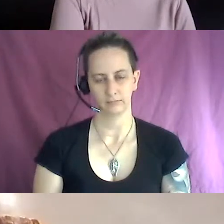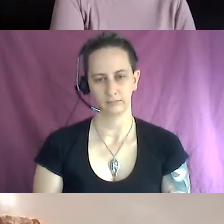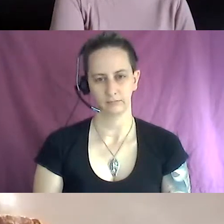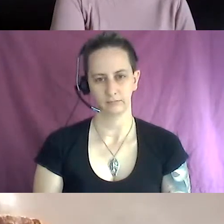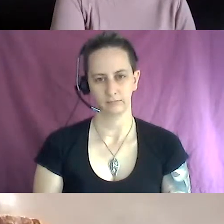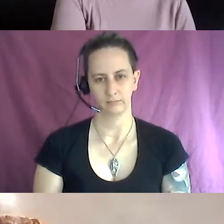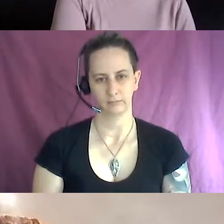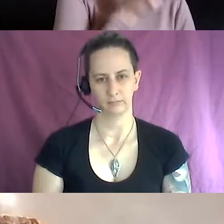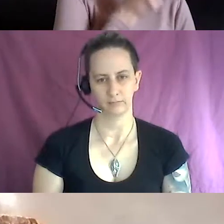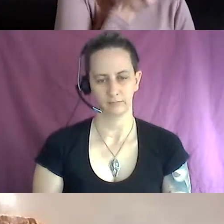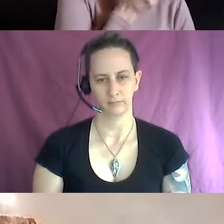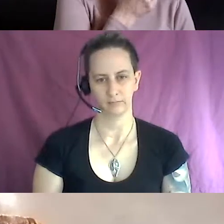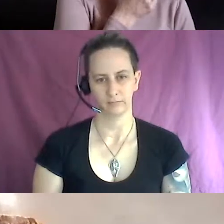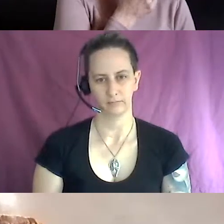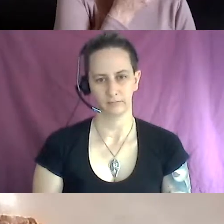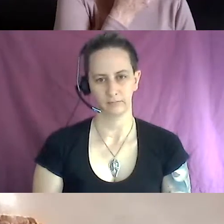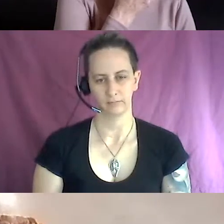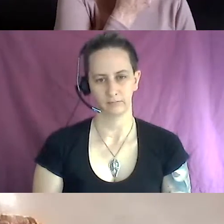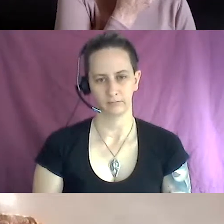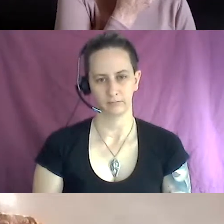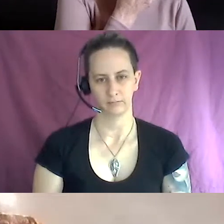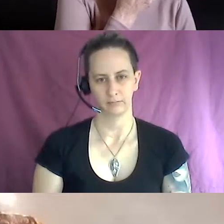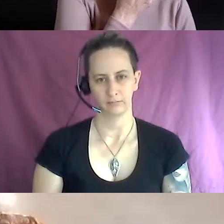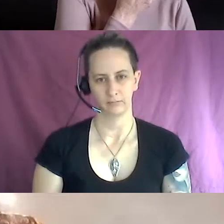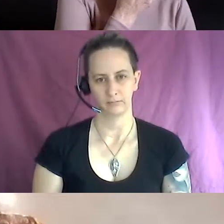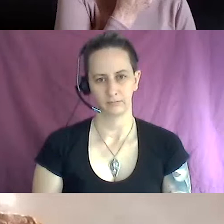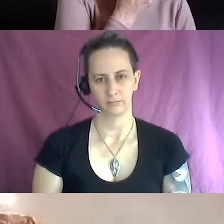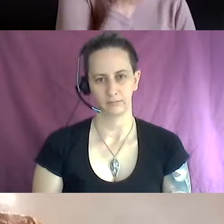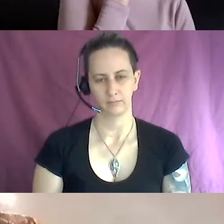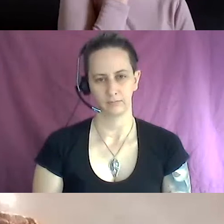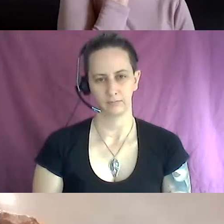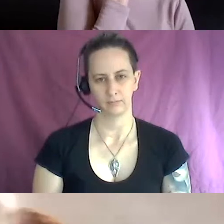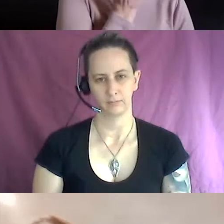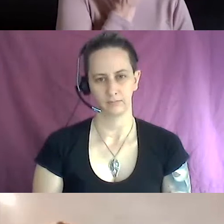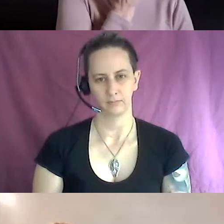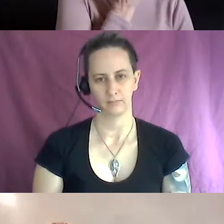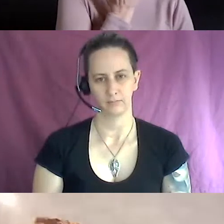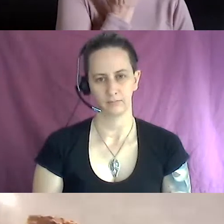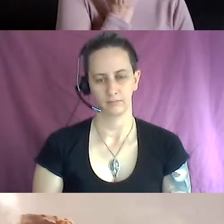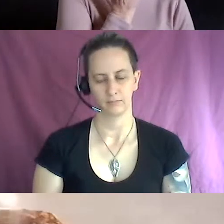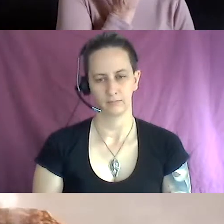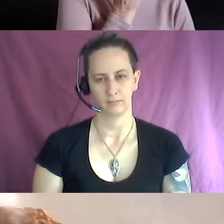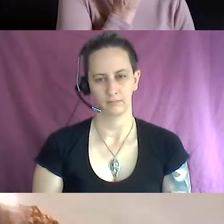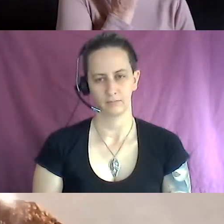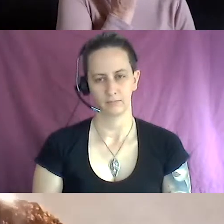Wales, supporting students who are deaf or hard of hearing, and she's also been a co-teacher in the Auslan